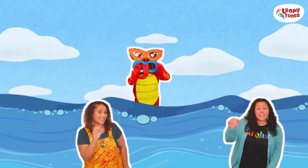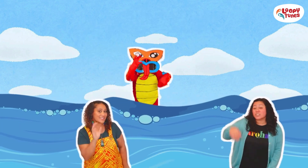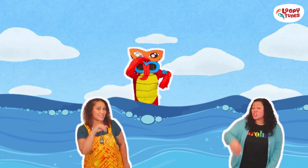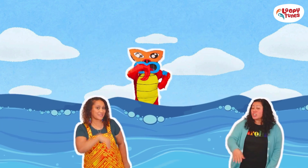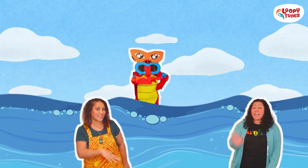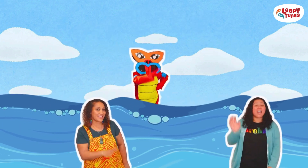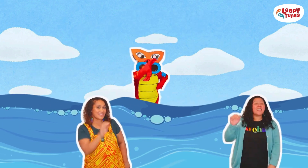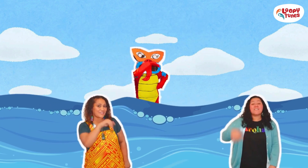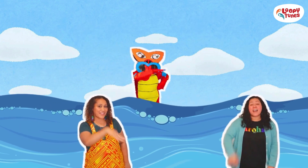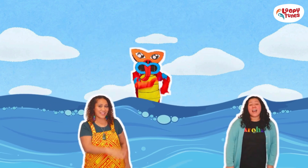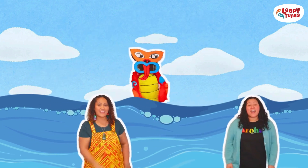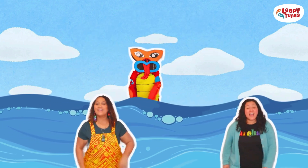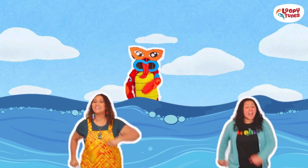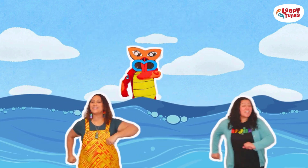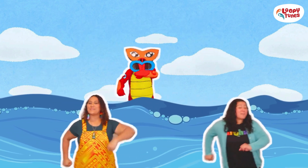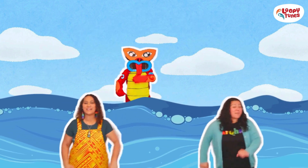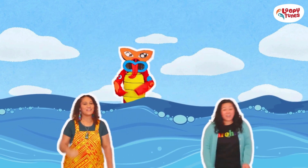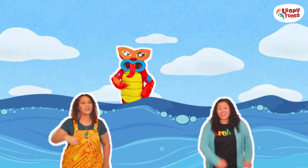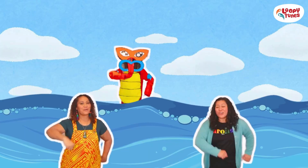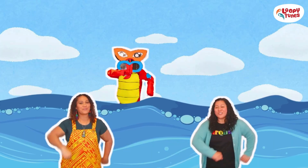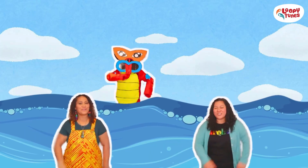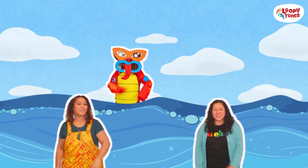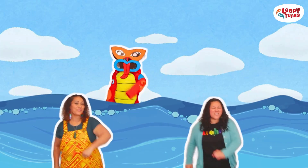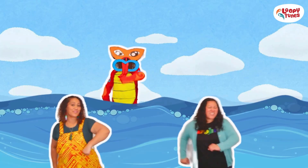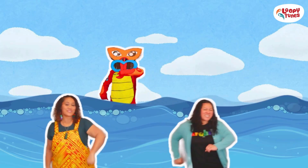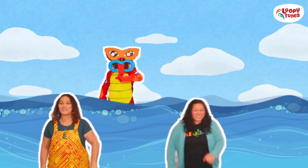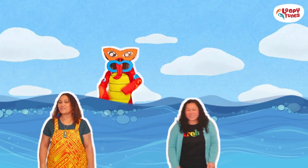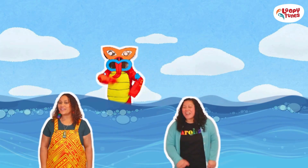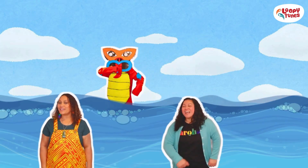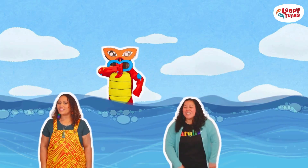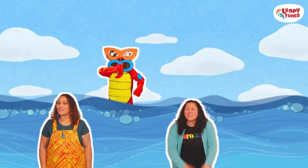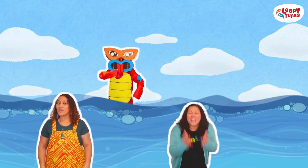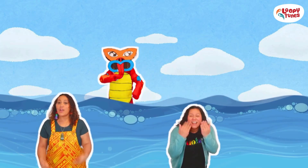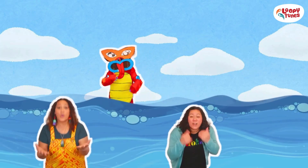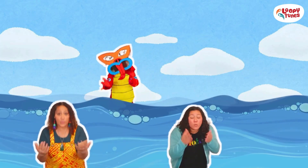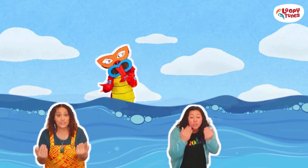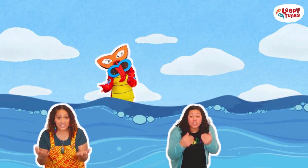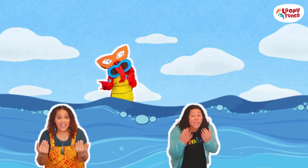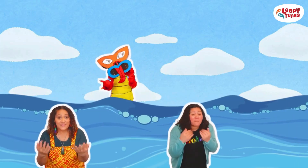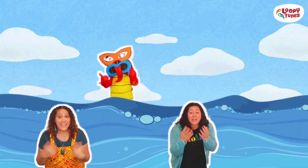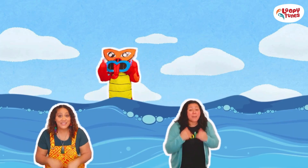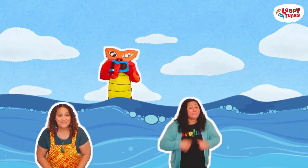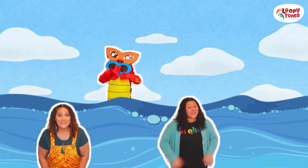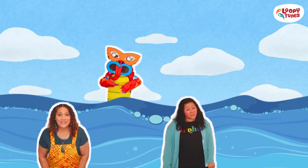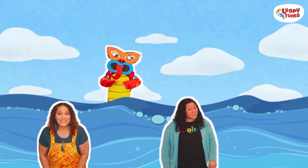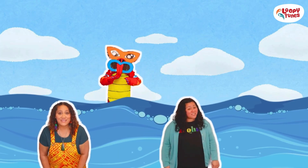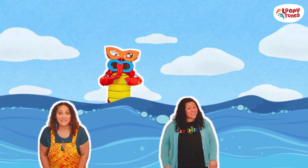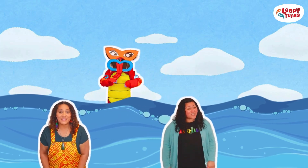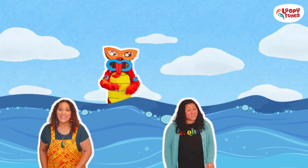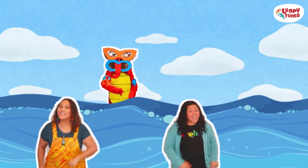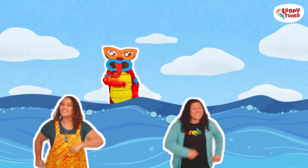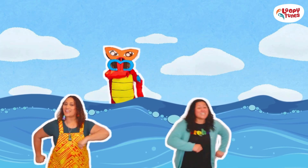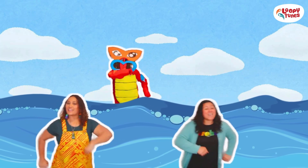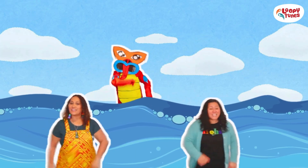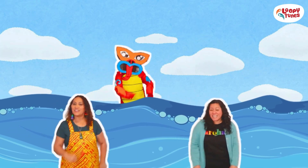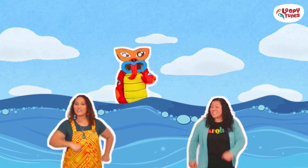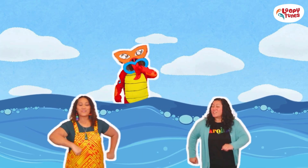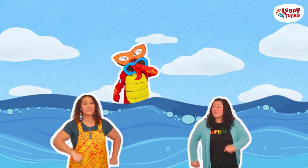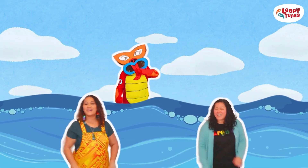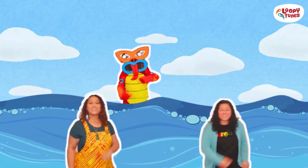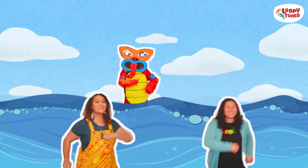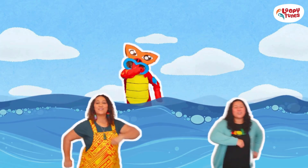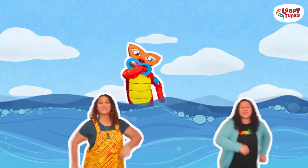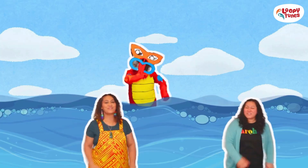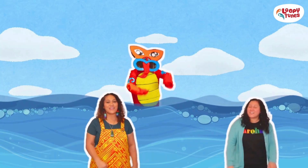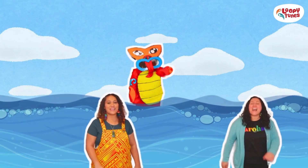I'm a little Taniwha. Ima ono fitu waru. Won't you come and be one too? Tahi